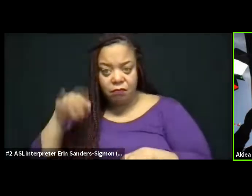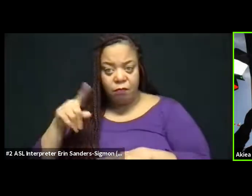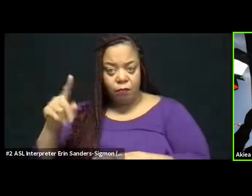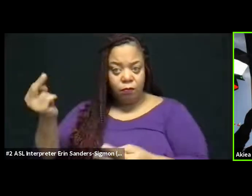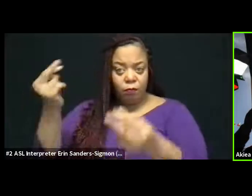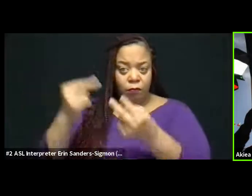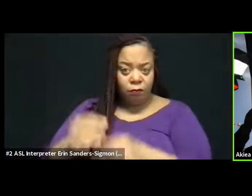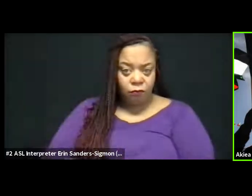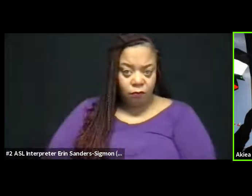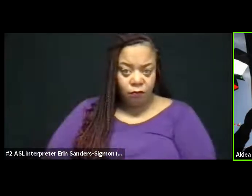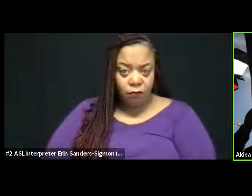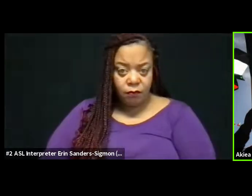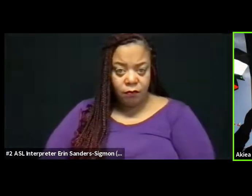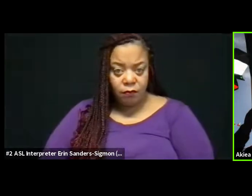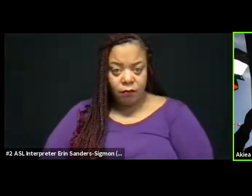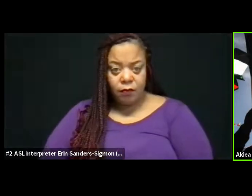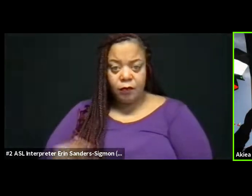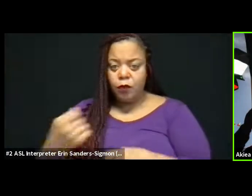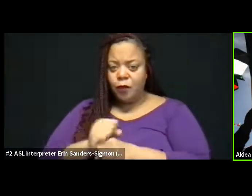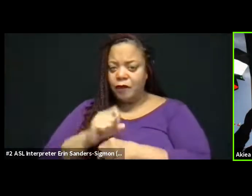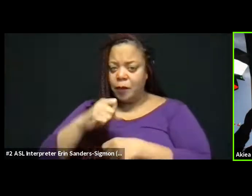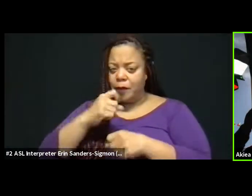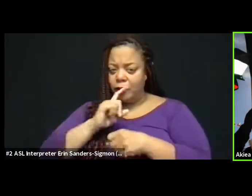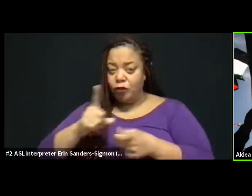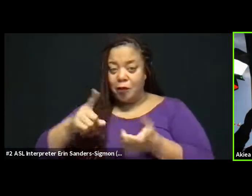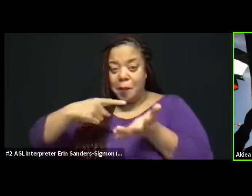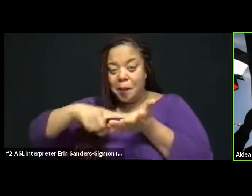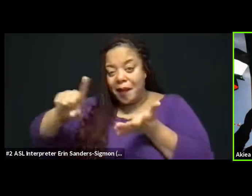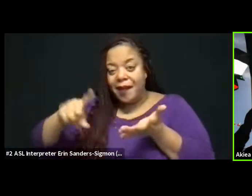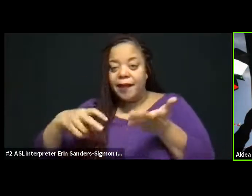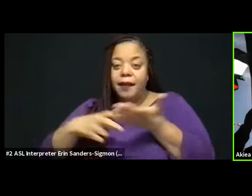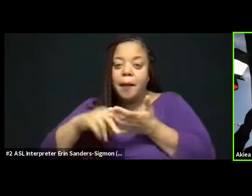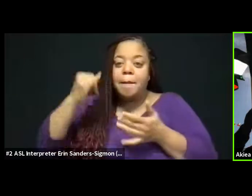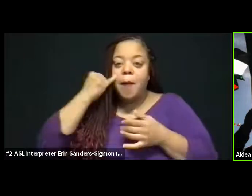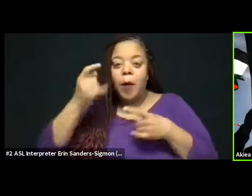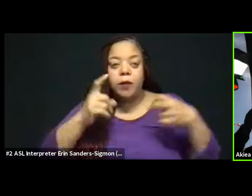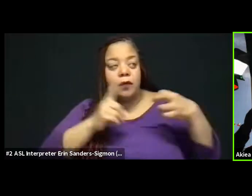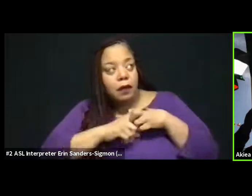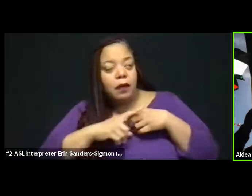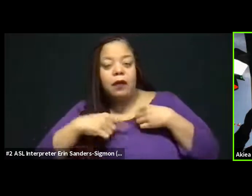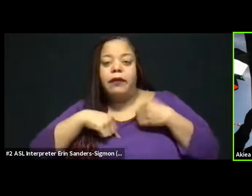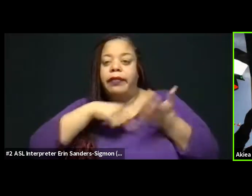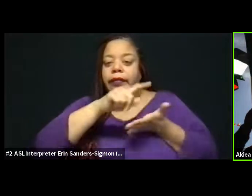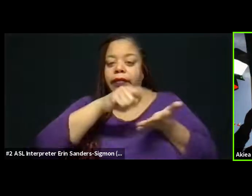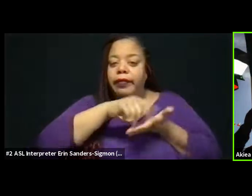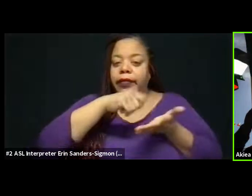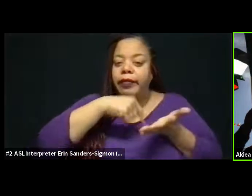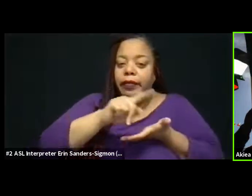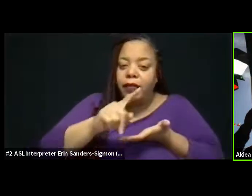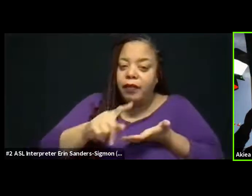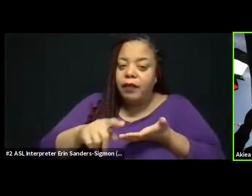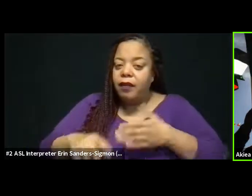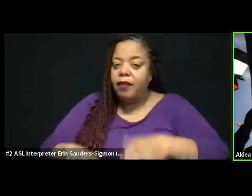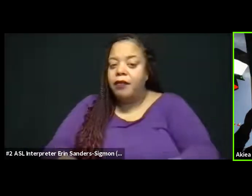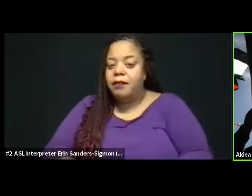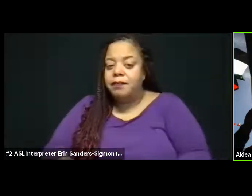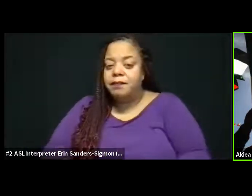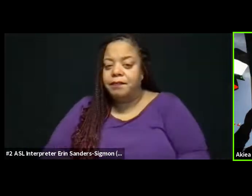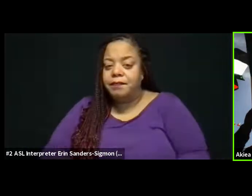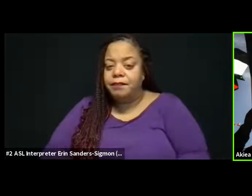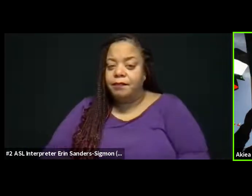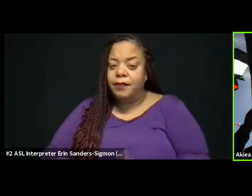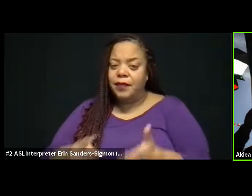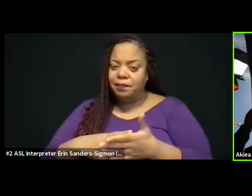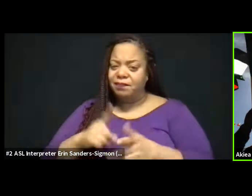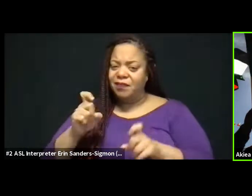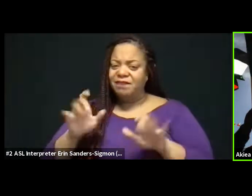money. It criminalizes us. We can get points, all these things. So sometimes, right, I'll sit and I'll be like, you know what? F these speed